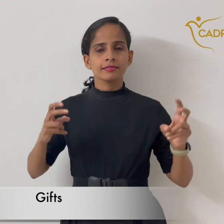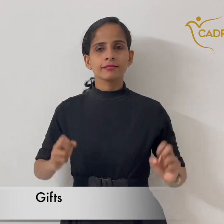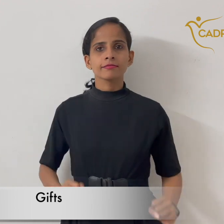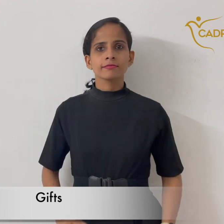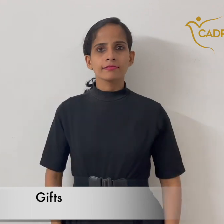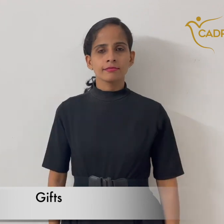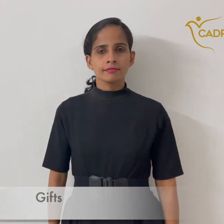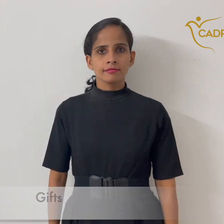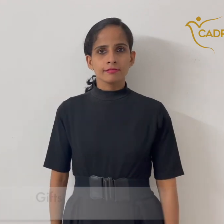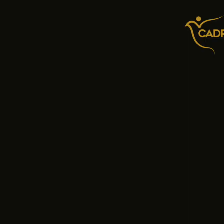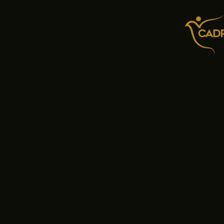Gifts.